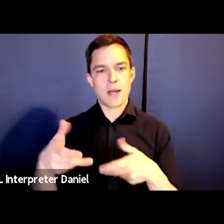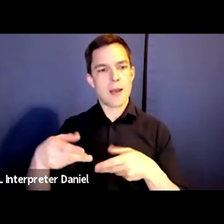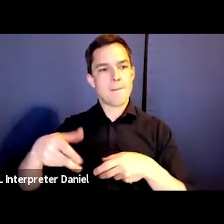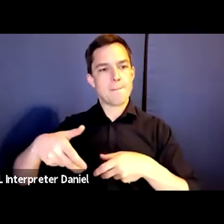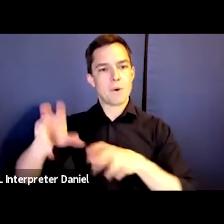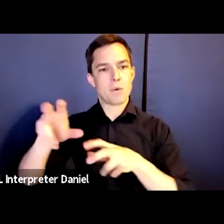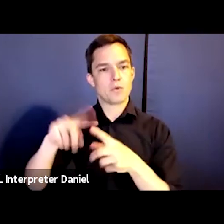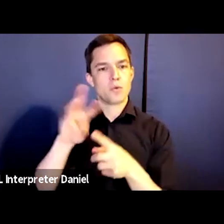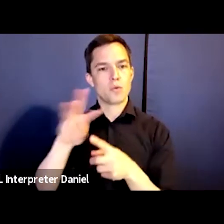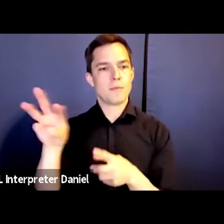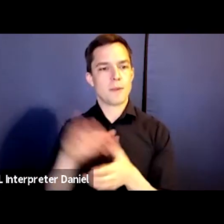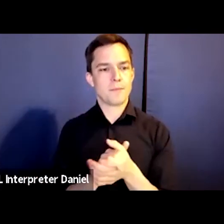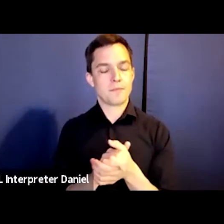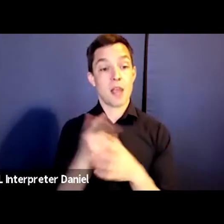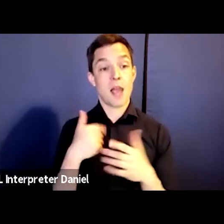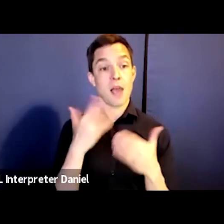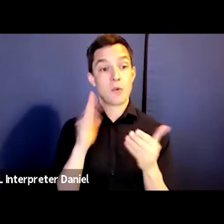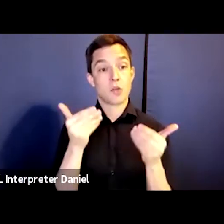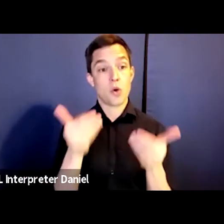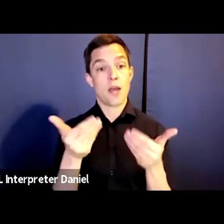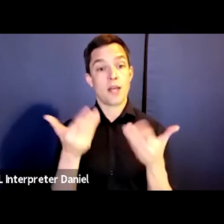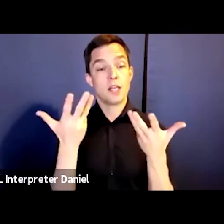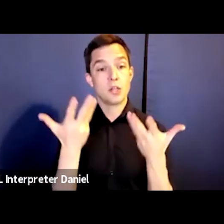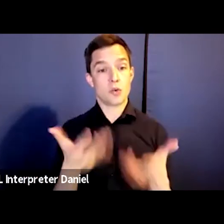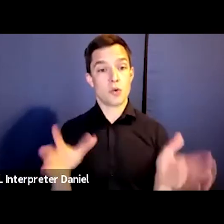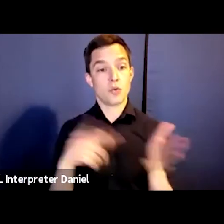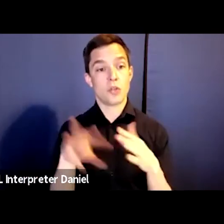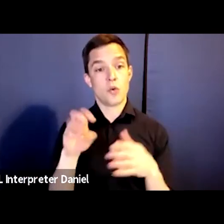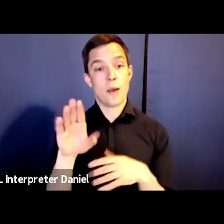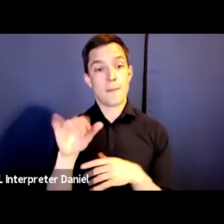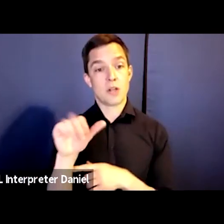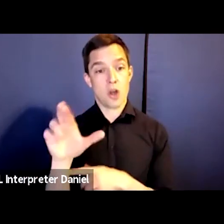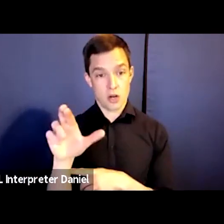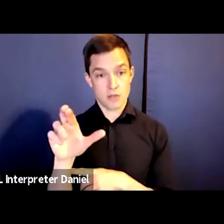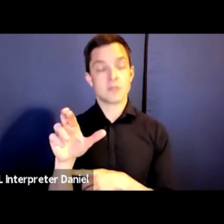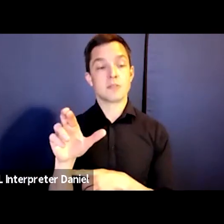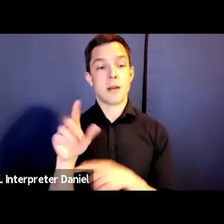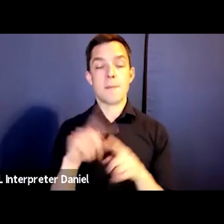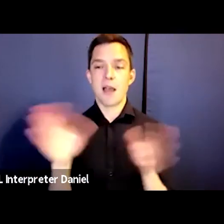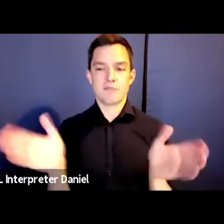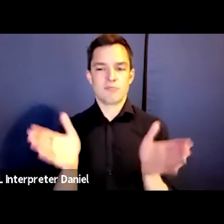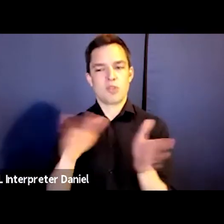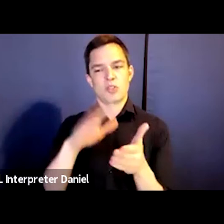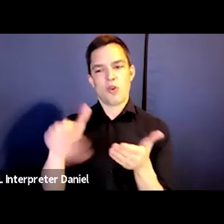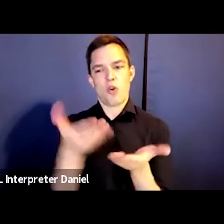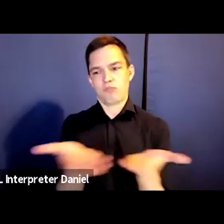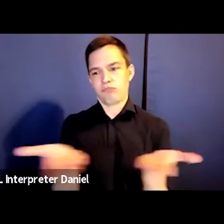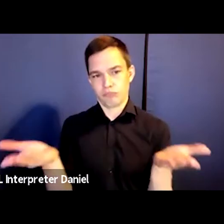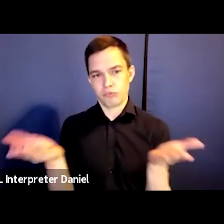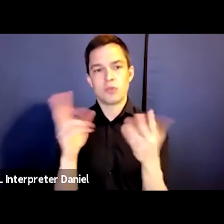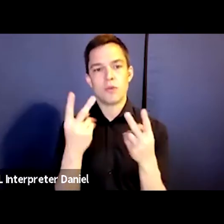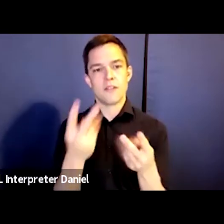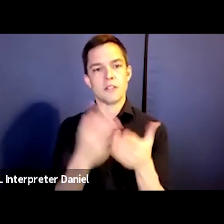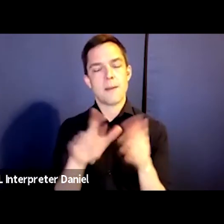I will go ahead and close out the webinar, but I do encourage you all to visit some of